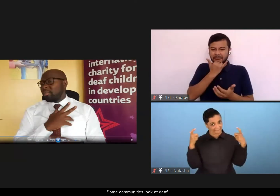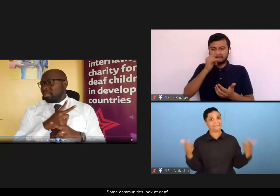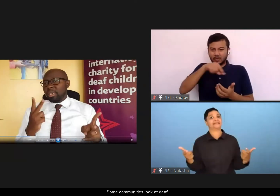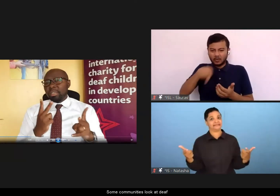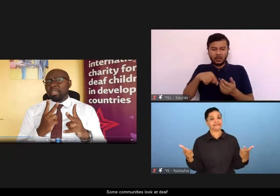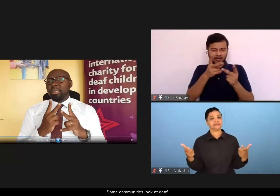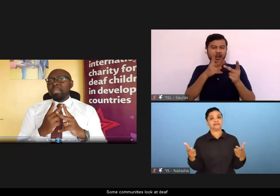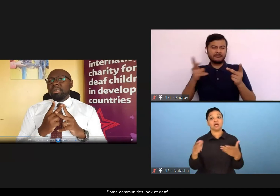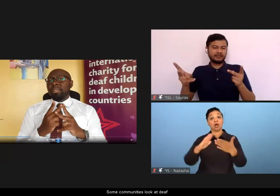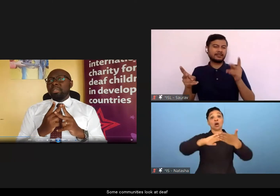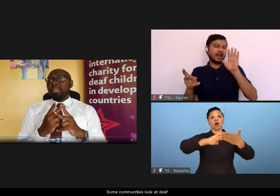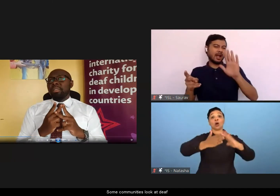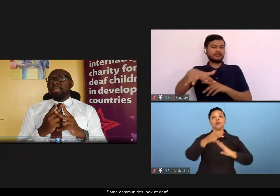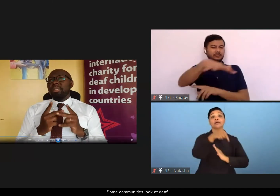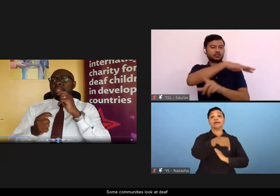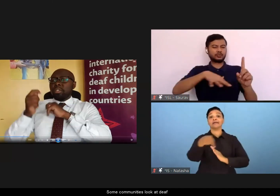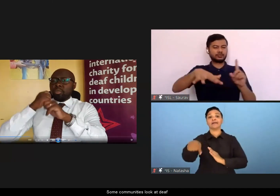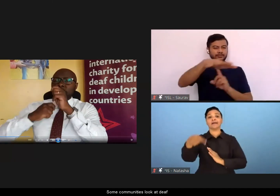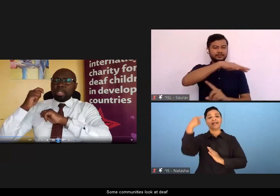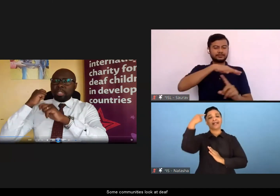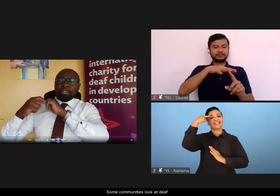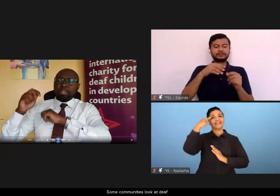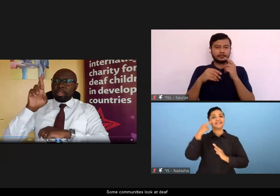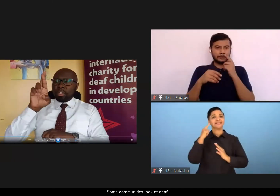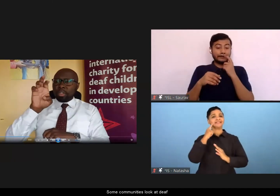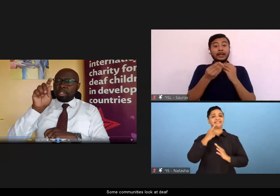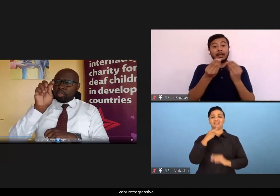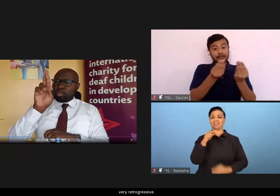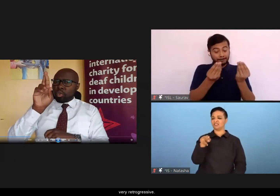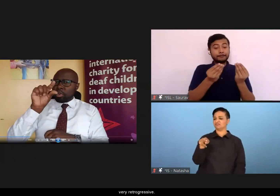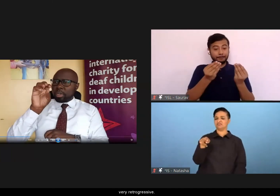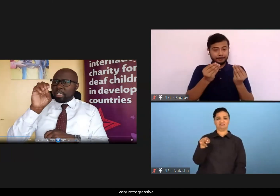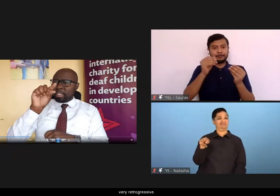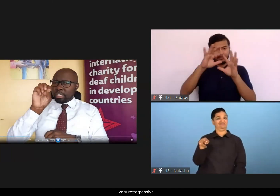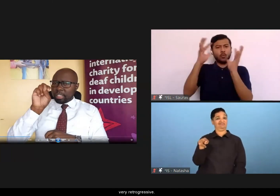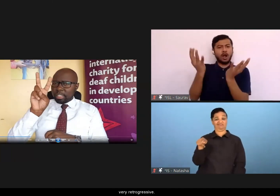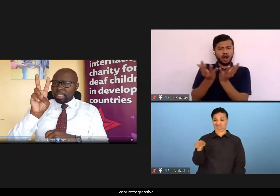Some communities look at deaf as a curse. And this is very